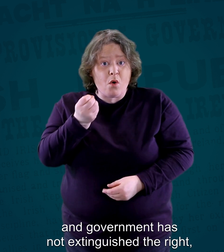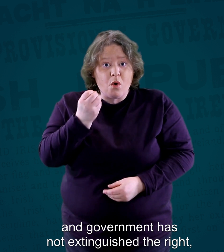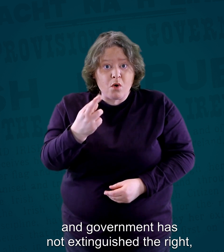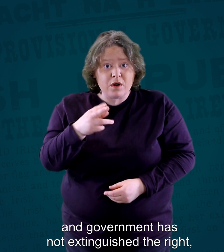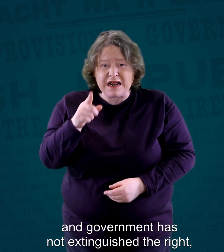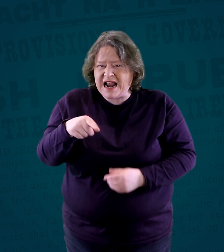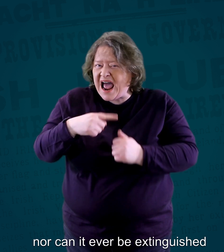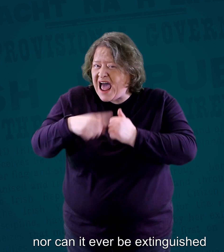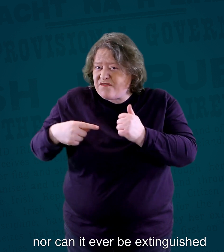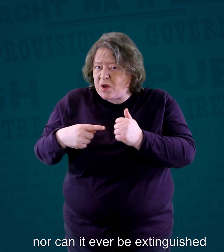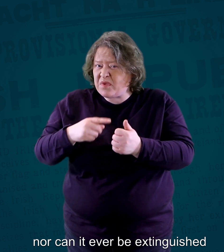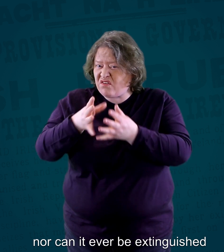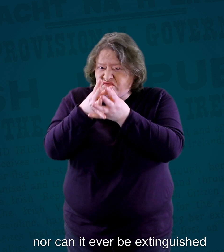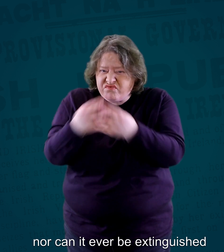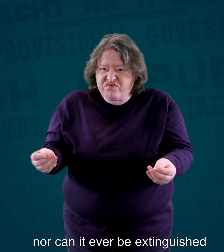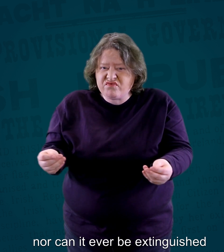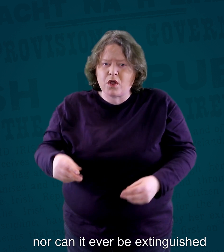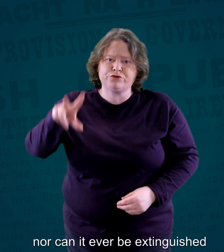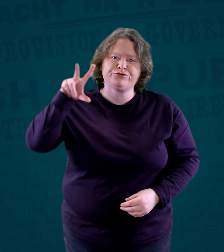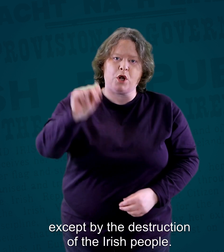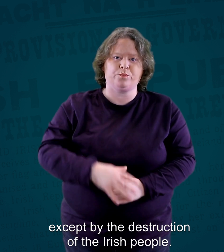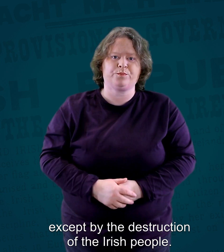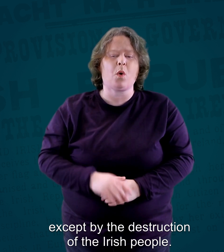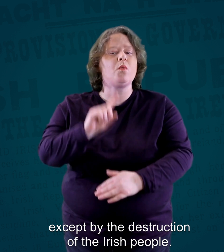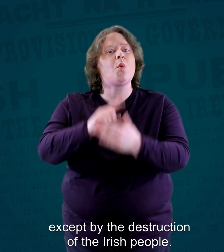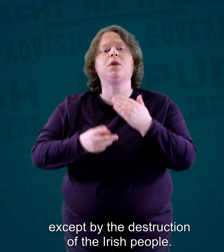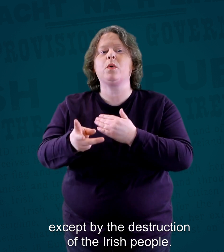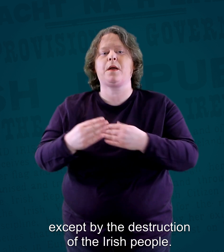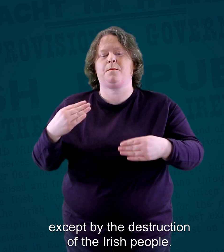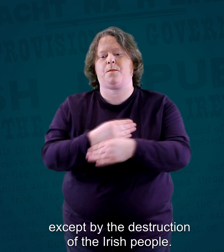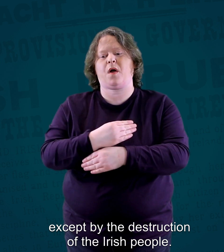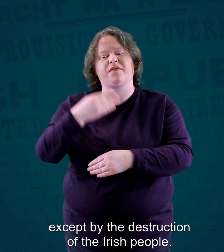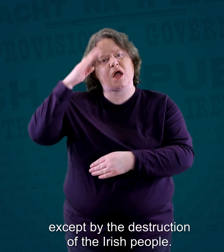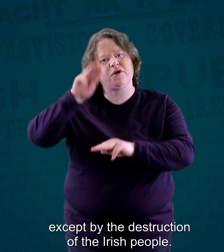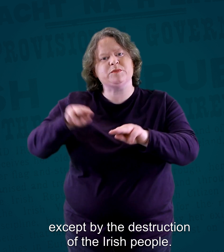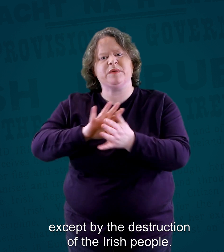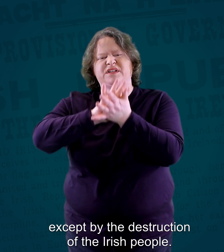nor can it ever be extinguished except by the destruction of the Irish people.